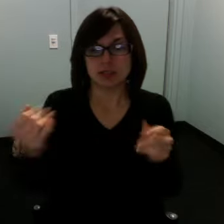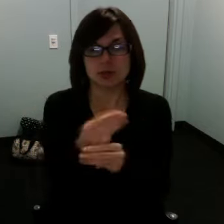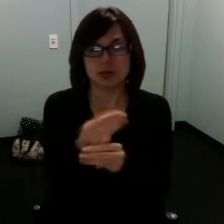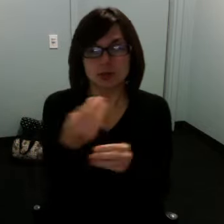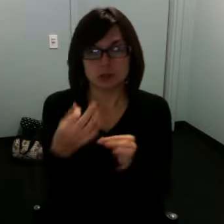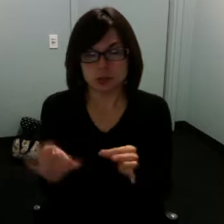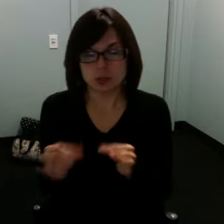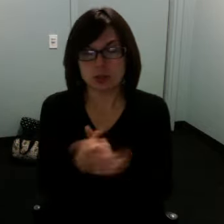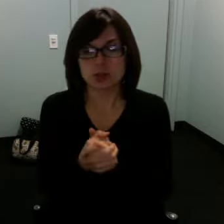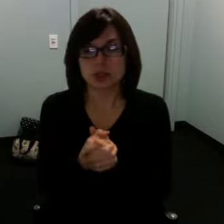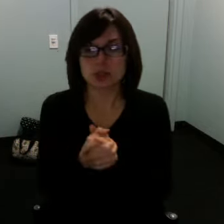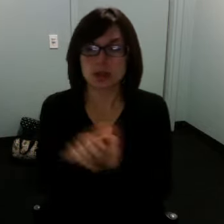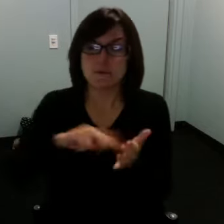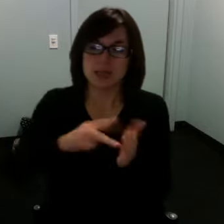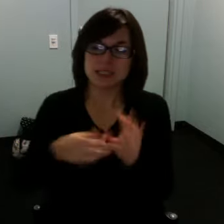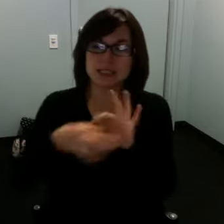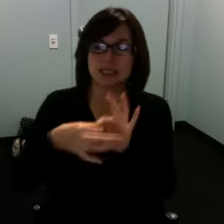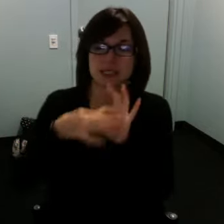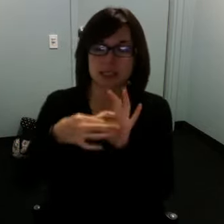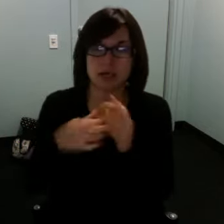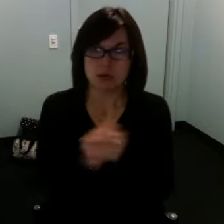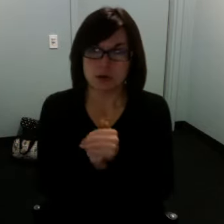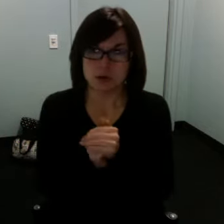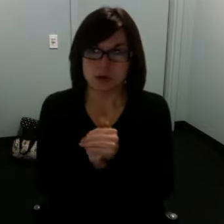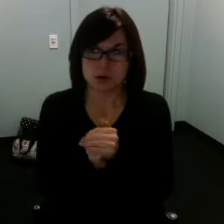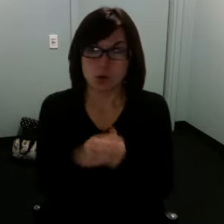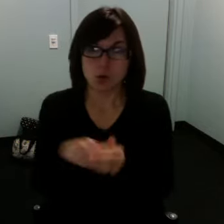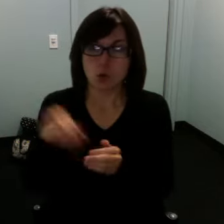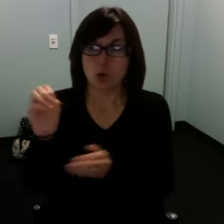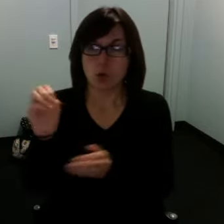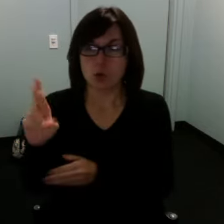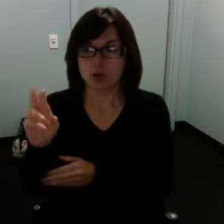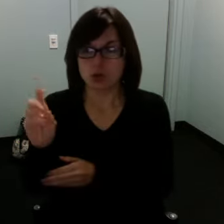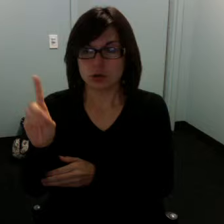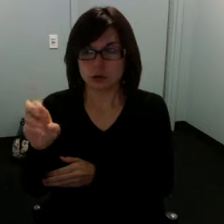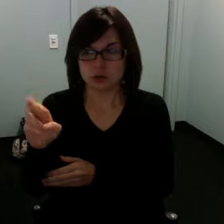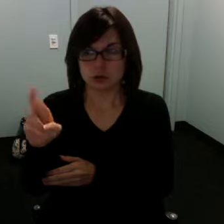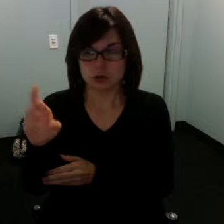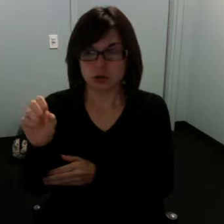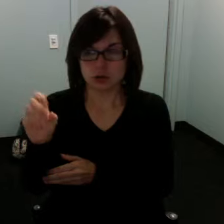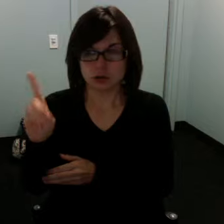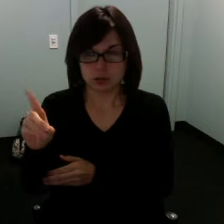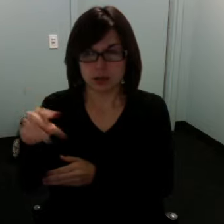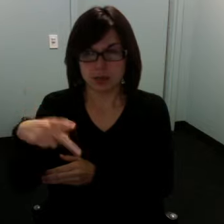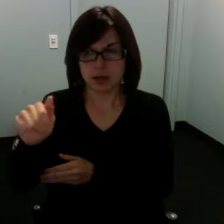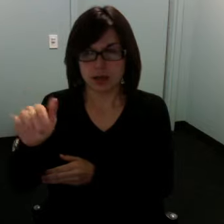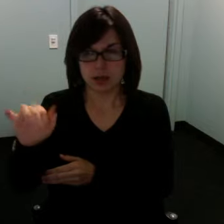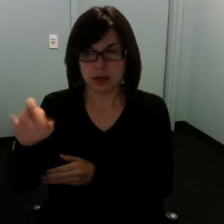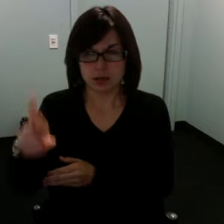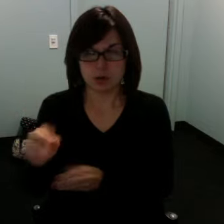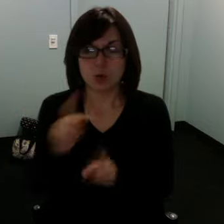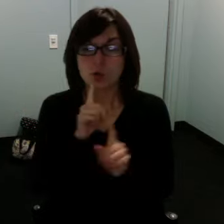linked together. And we say that an ordered pair that makes all of the equations in the system true is